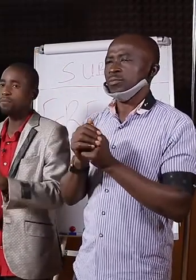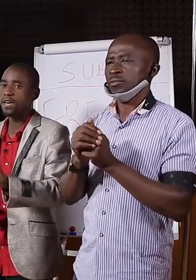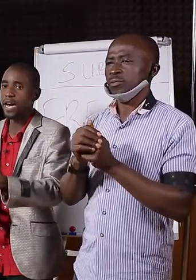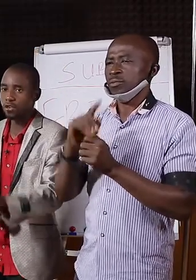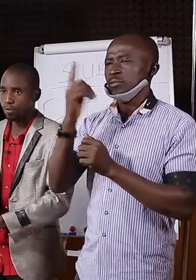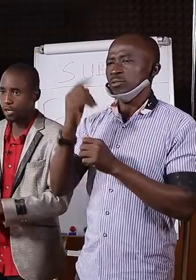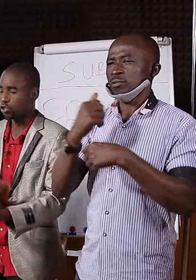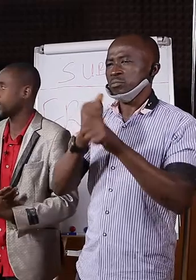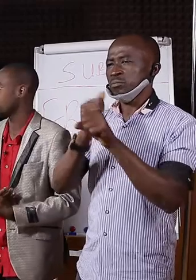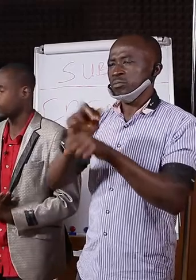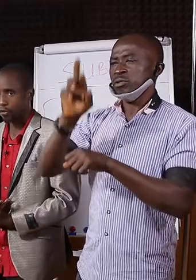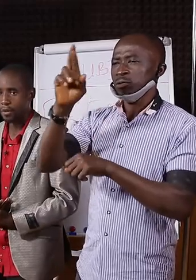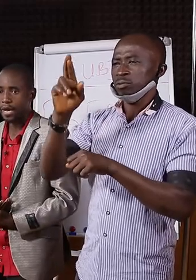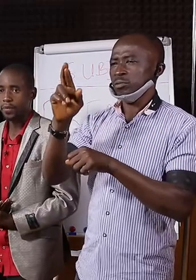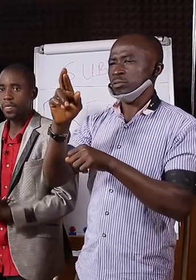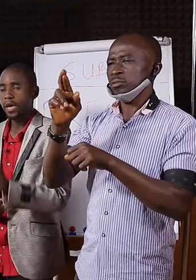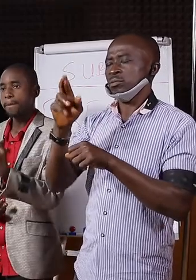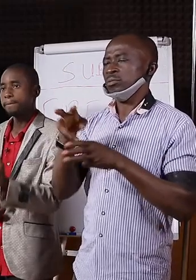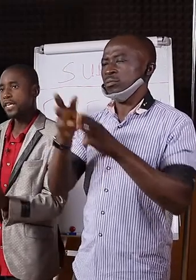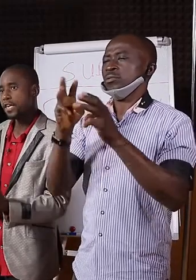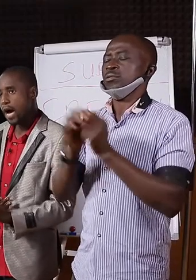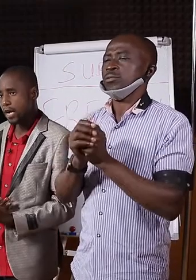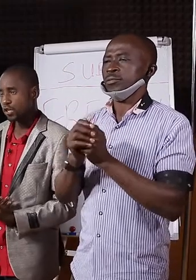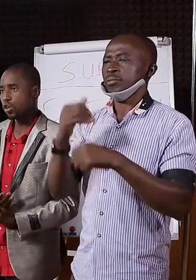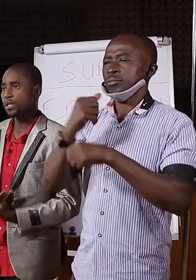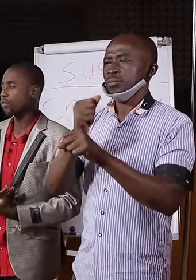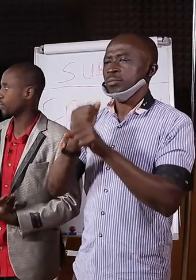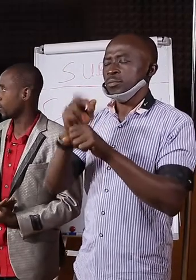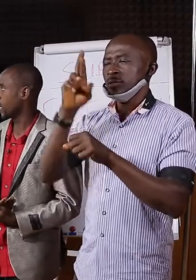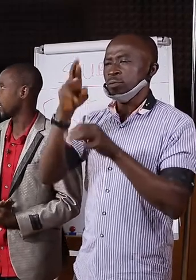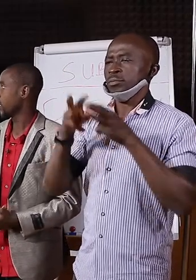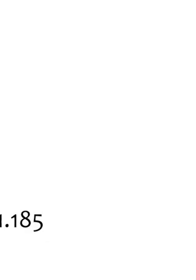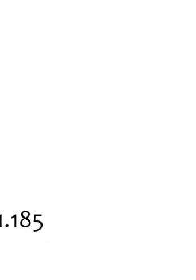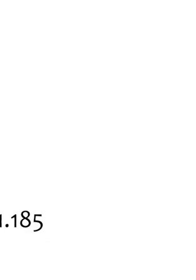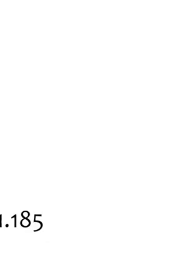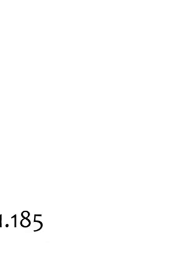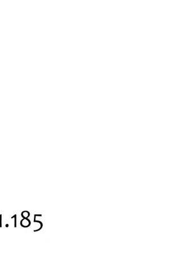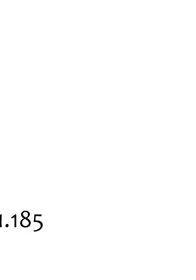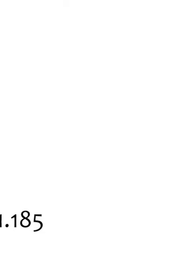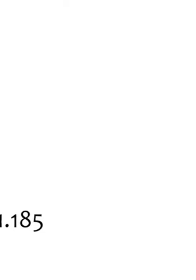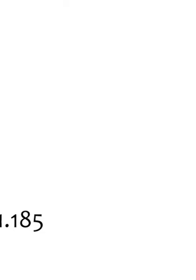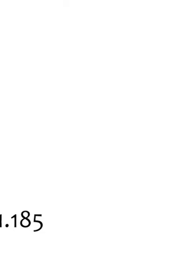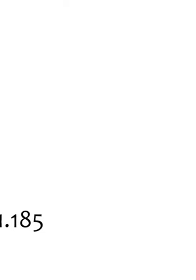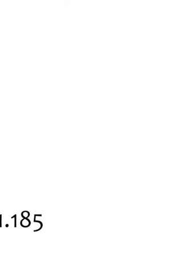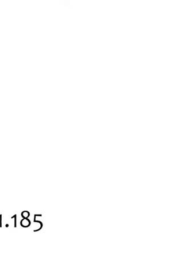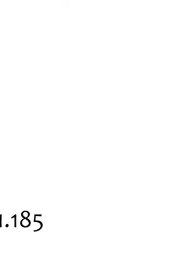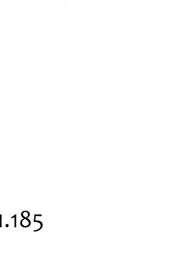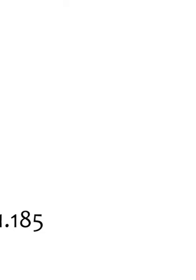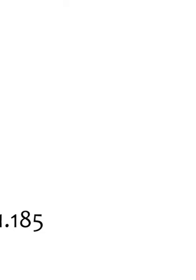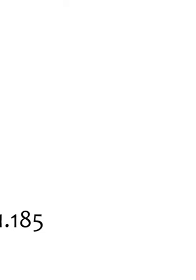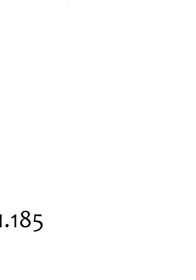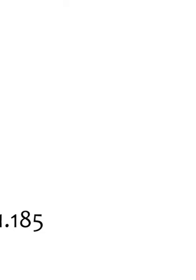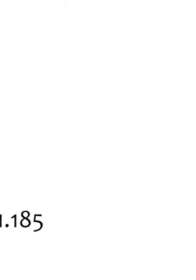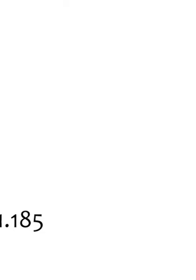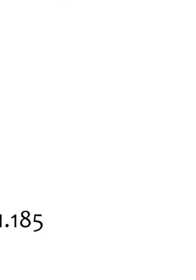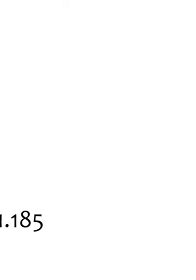you only make r to be the subject of the formula. Making r the subject of the formula, you have r equals to